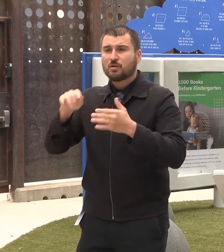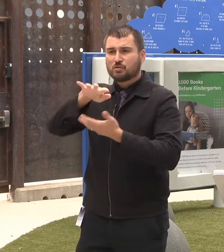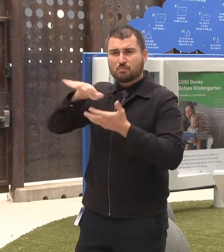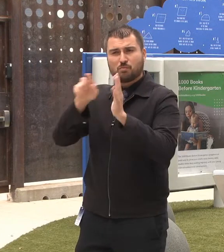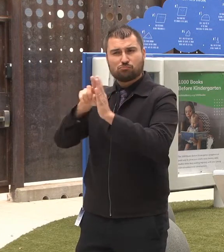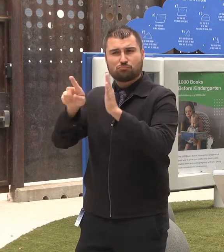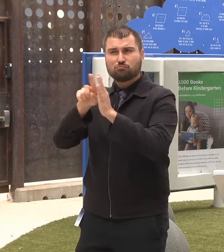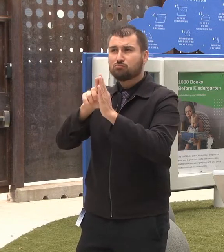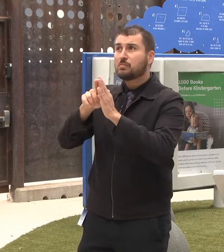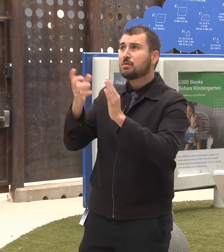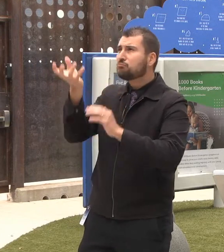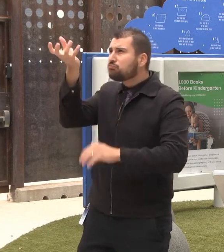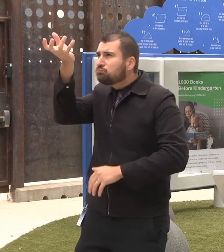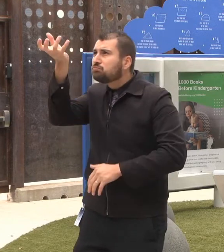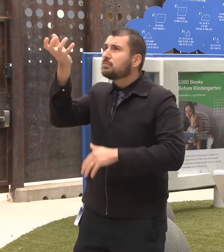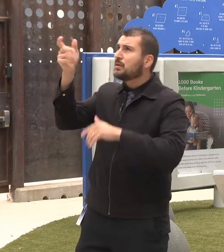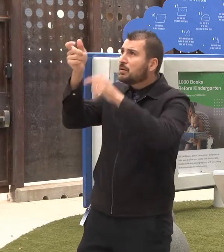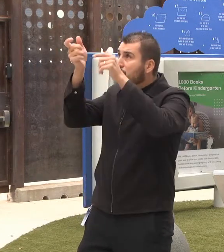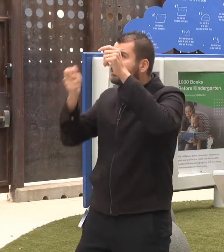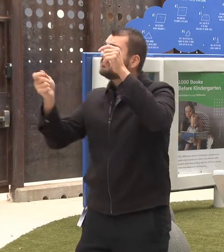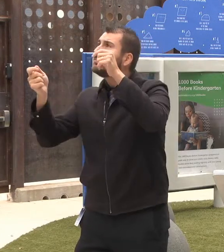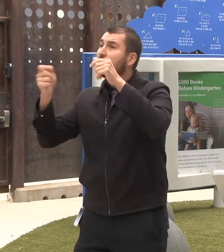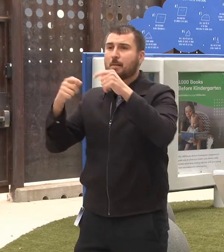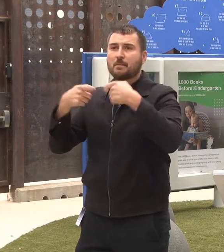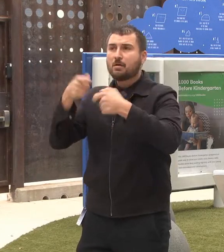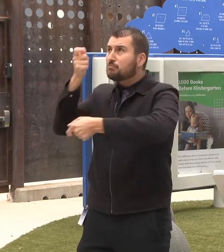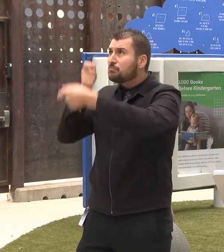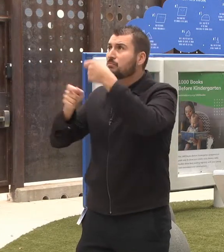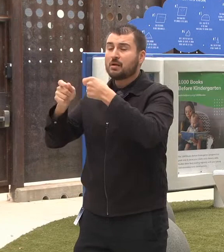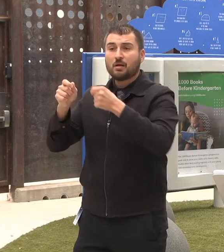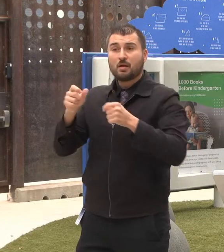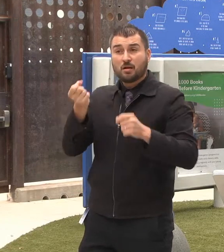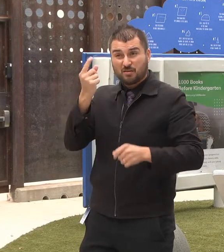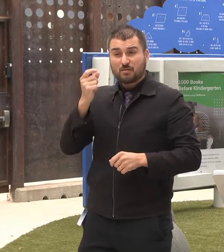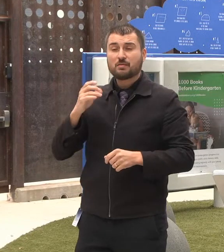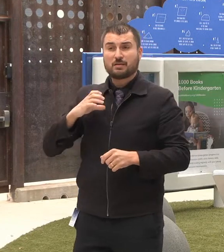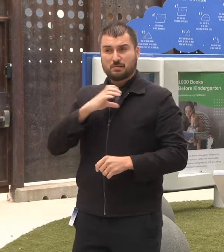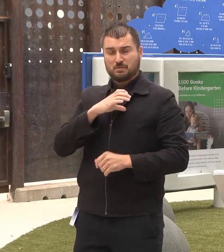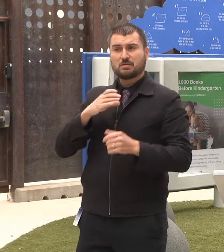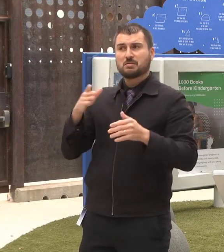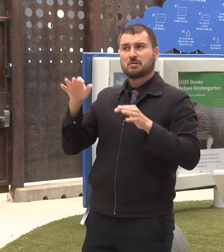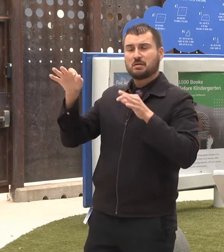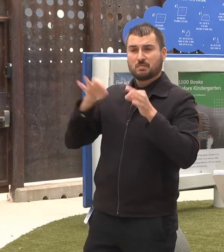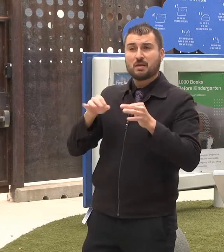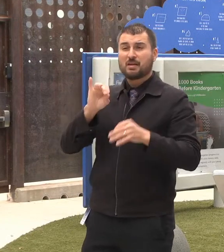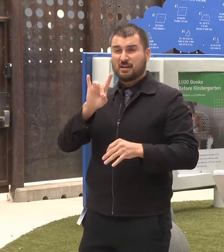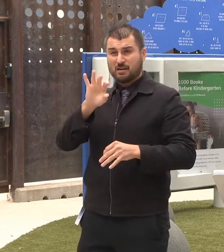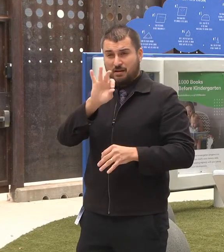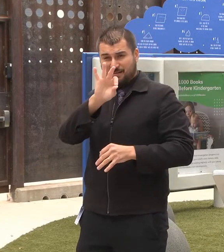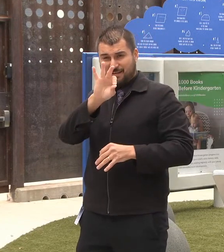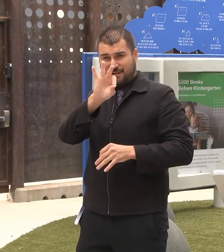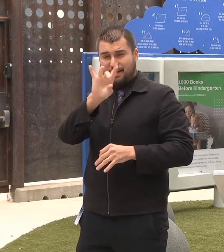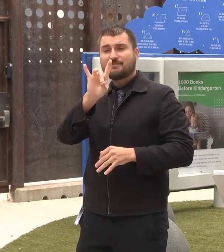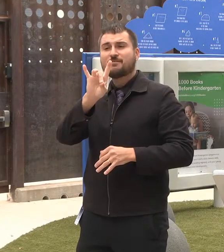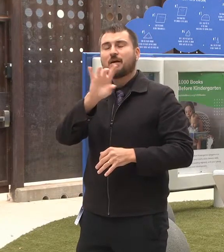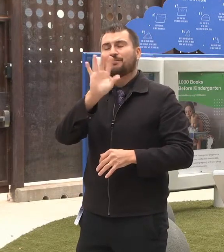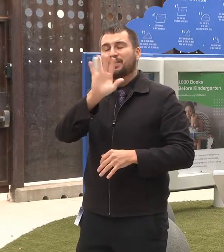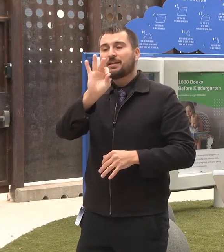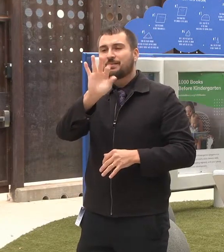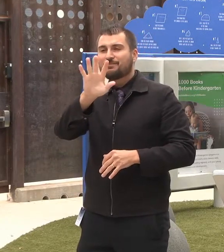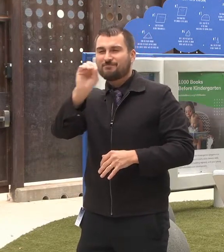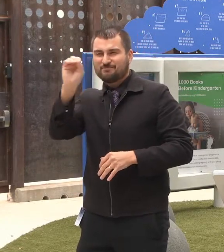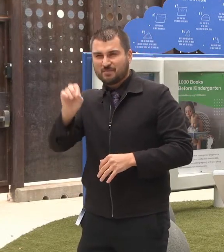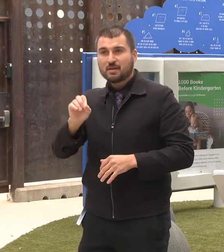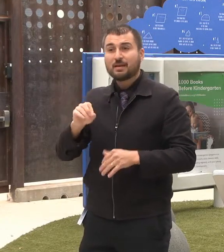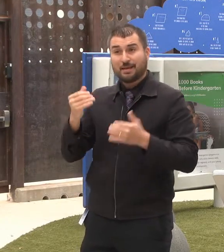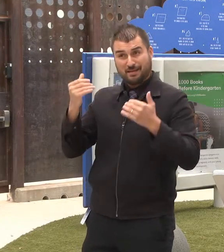get changed. According to the Consumer Product Safety Commission, up to 95% of households report having smoke alarms, but many of those